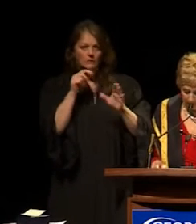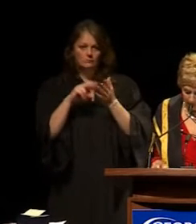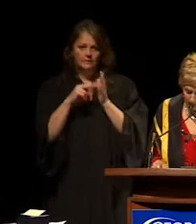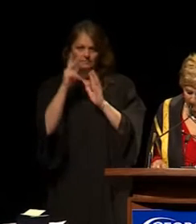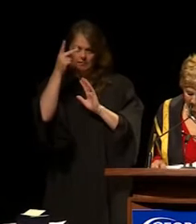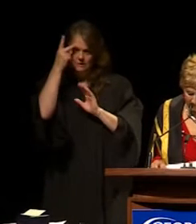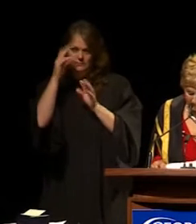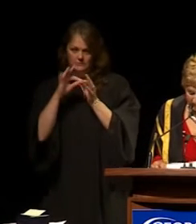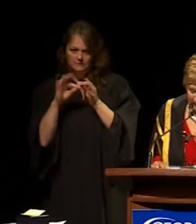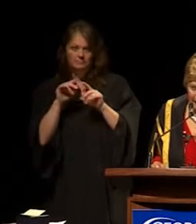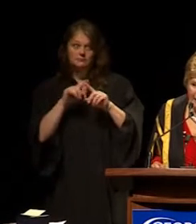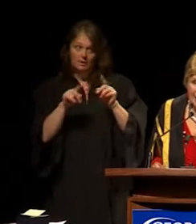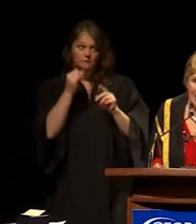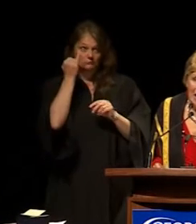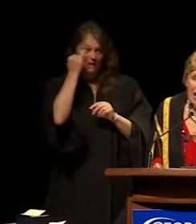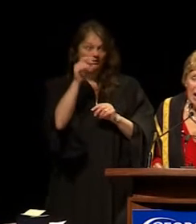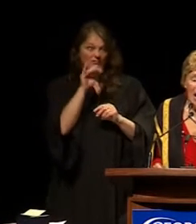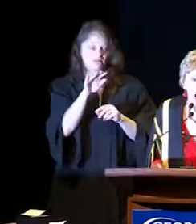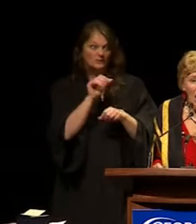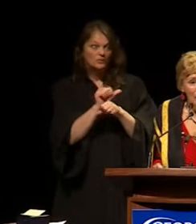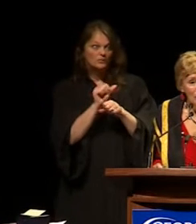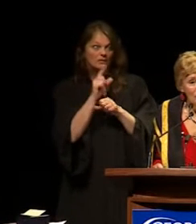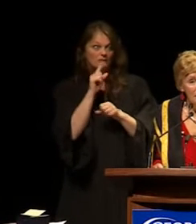but